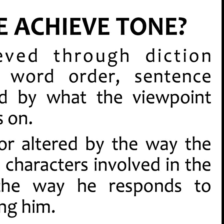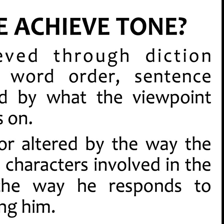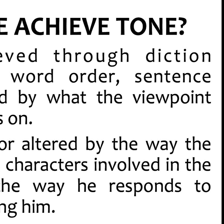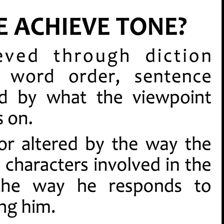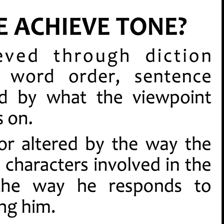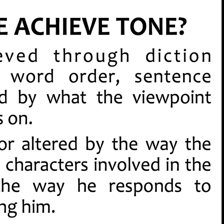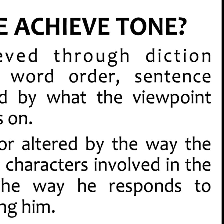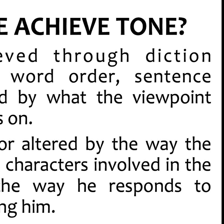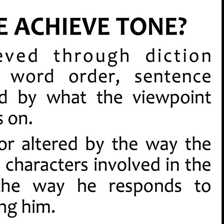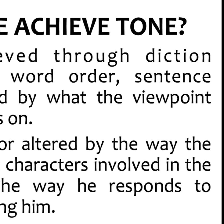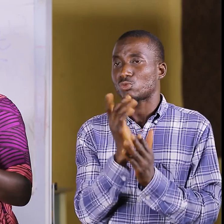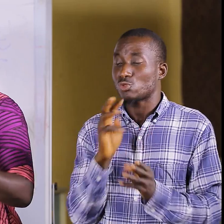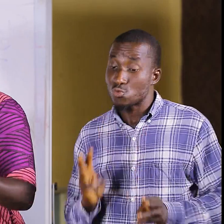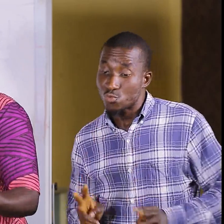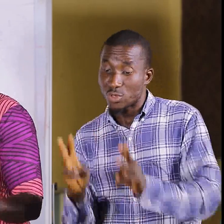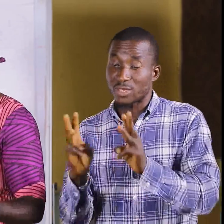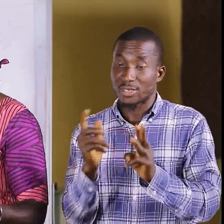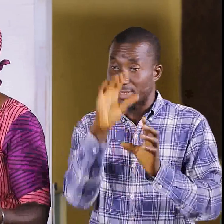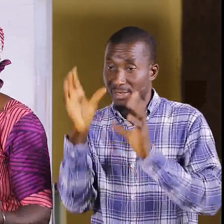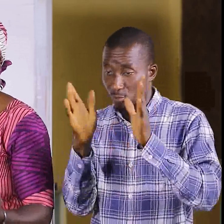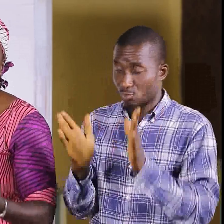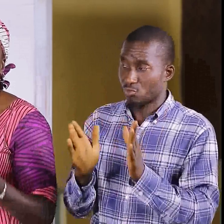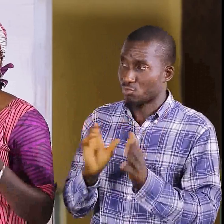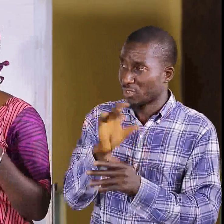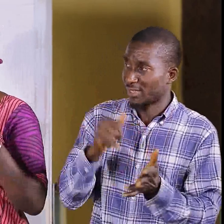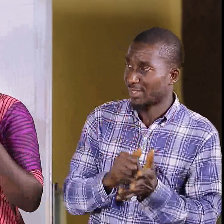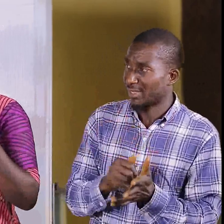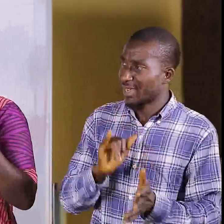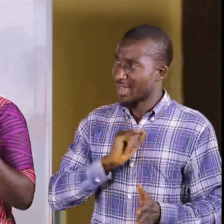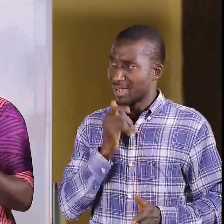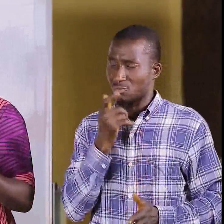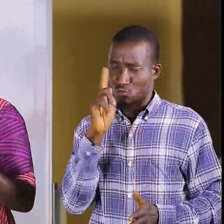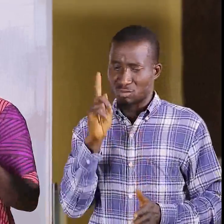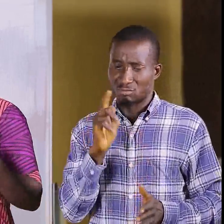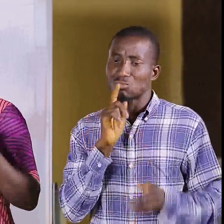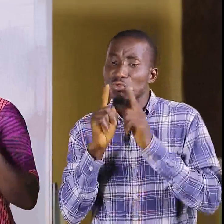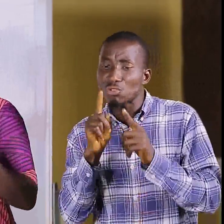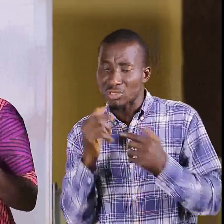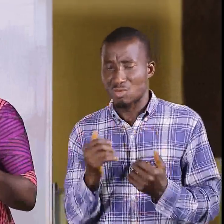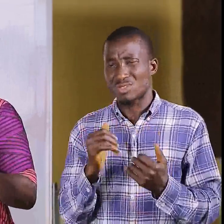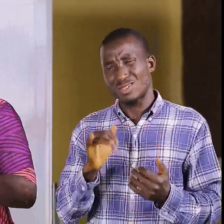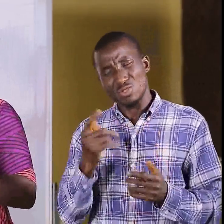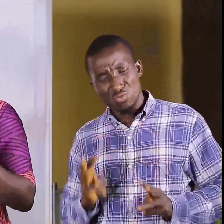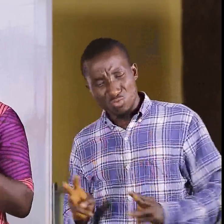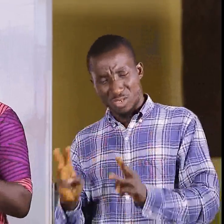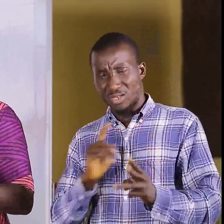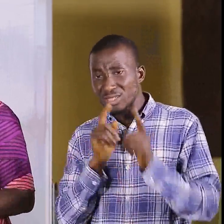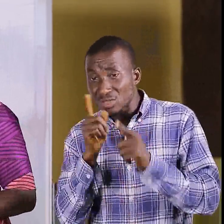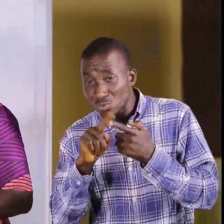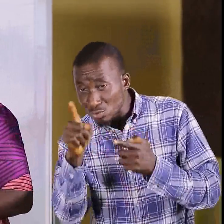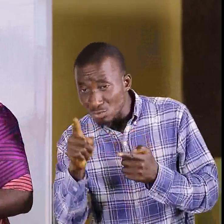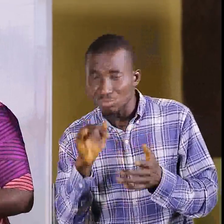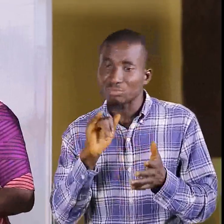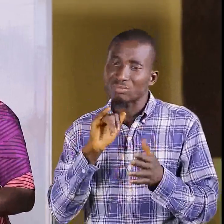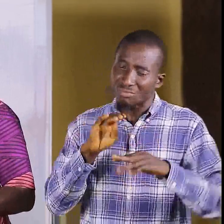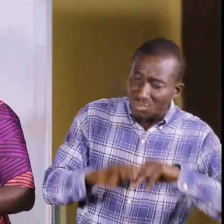the characters. I am the one speaking here. The way I say something, the way I treat you will determine how you react